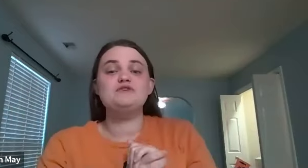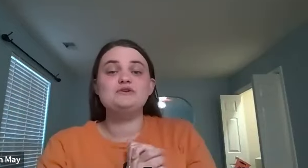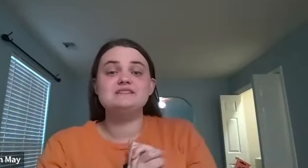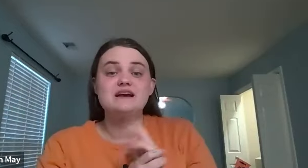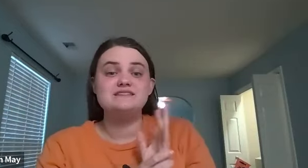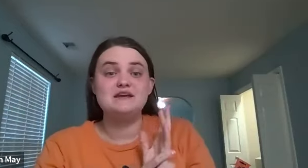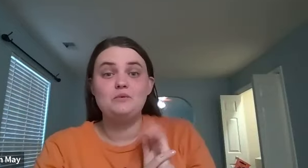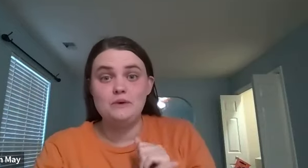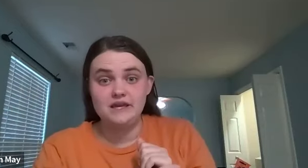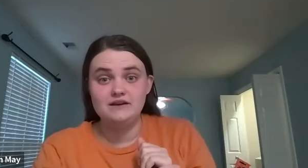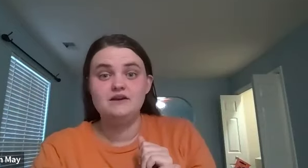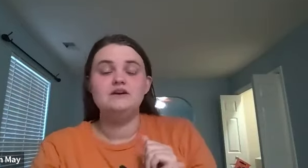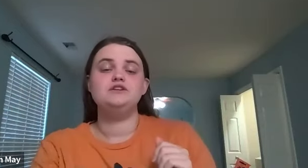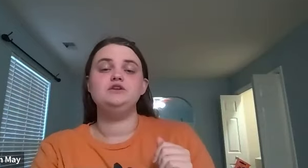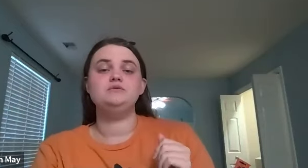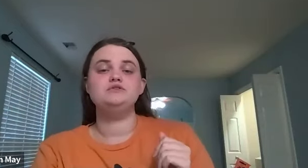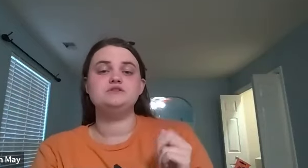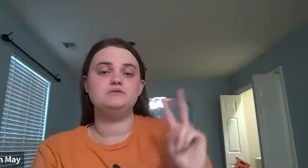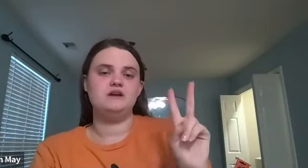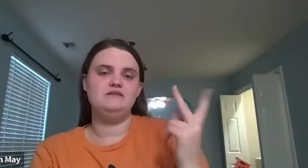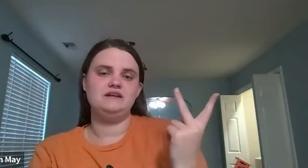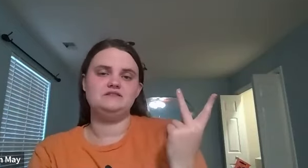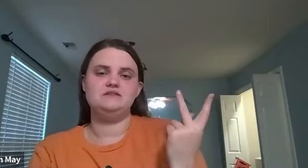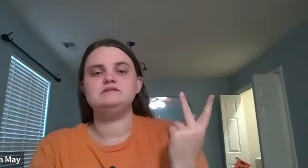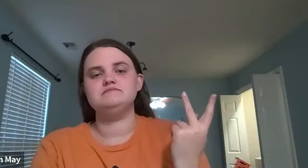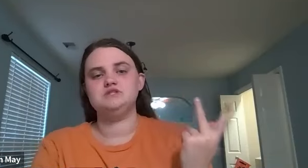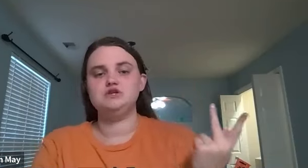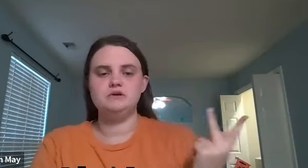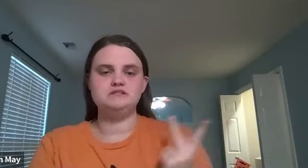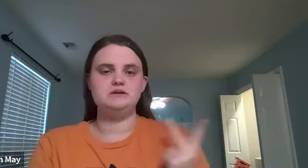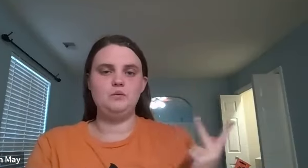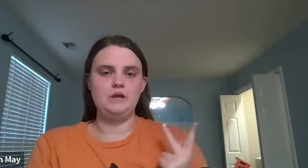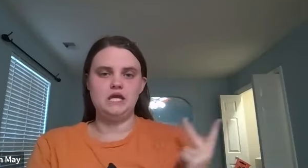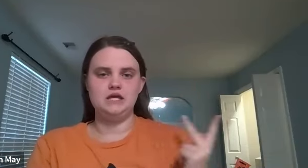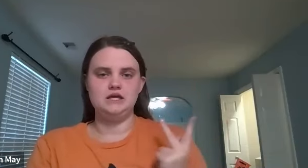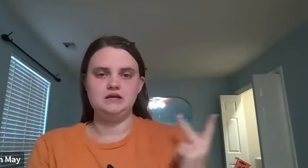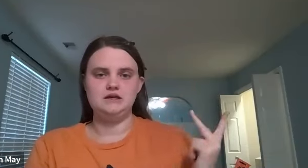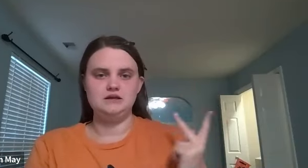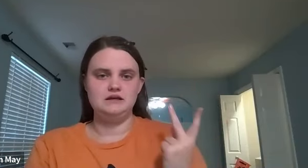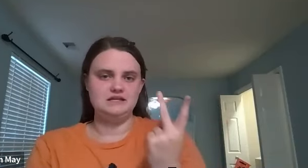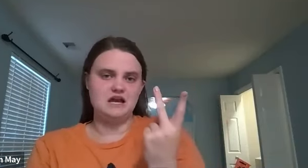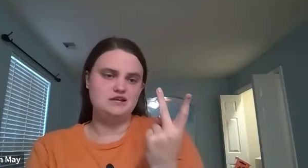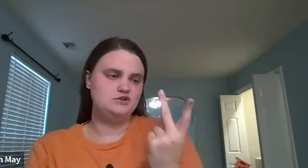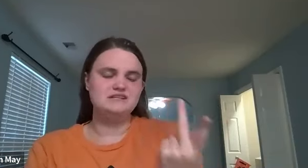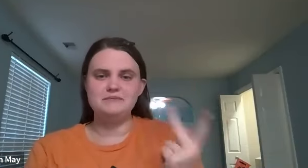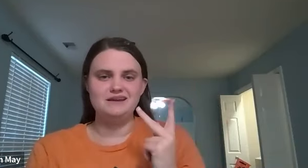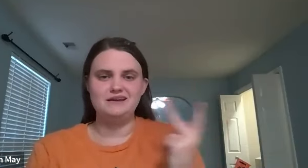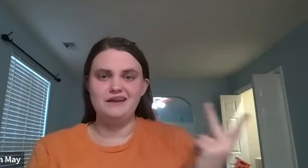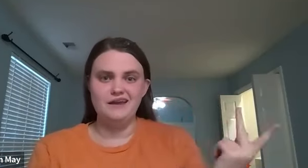for signs like we, you will do kind of like a 2-person we. I usually end up making a K. I